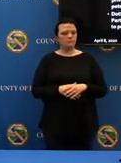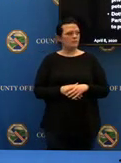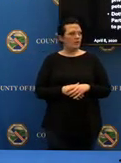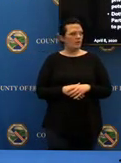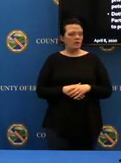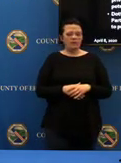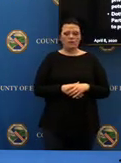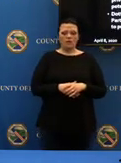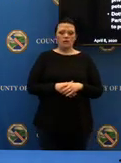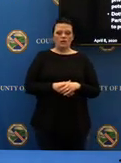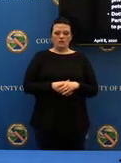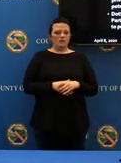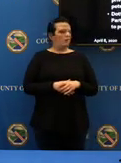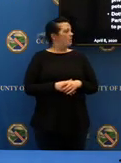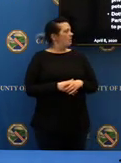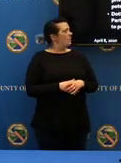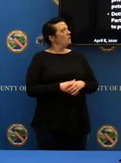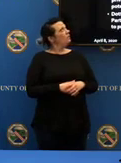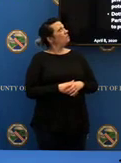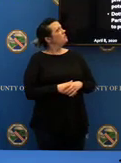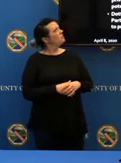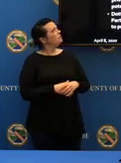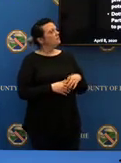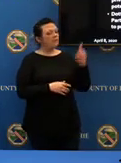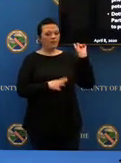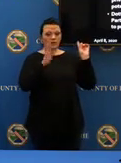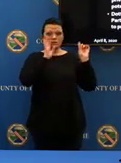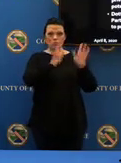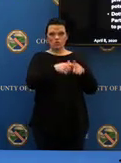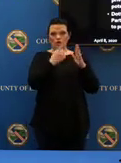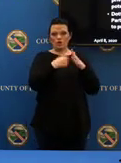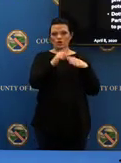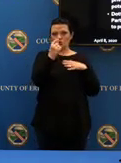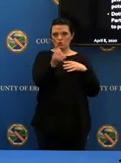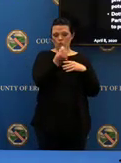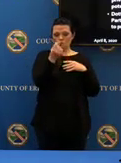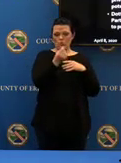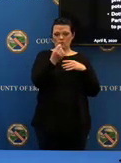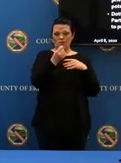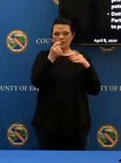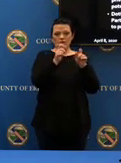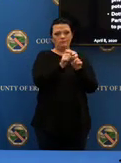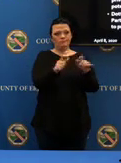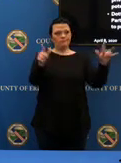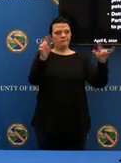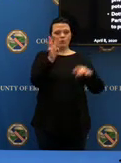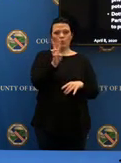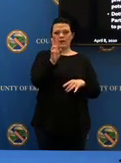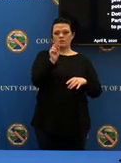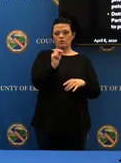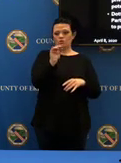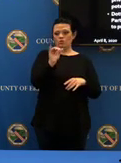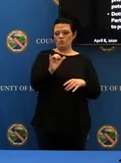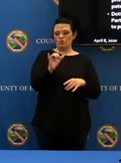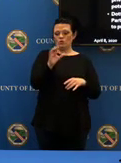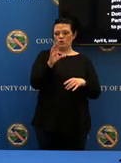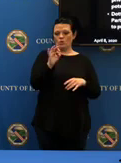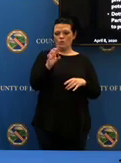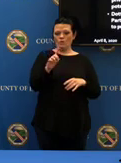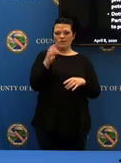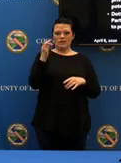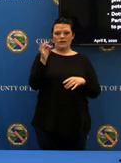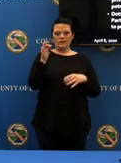now. This is something that will be starting next Tuesday, which is a launch of a Western New York COVID-19 Business